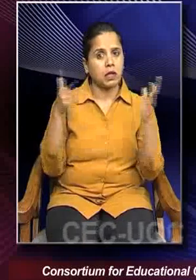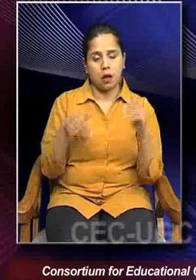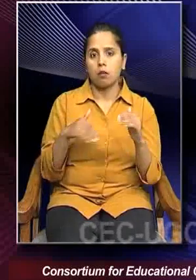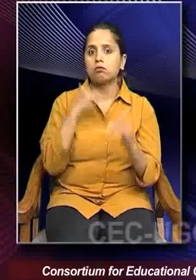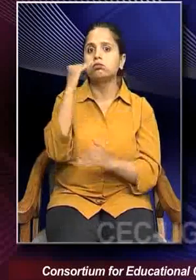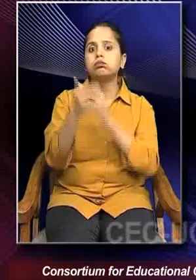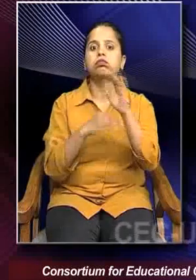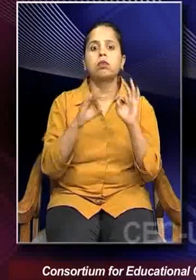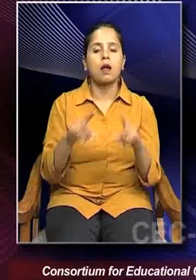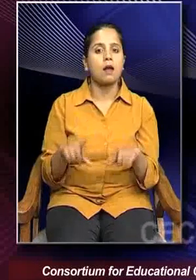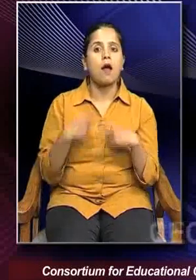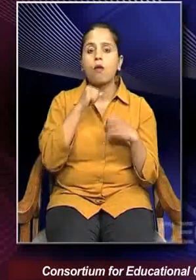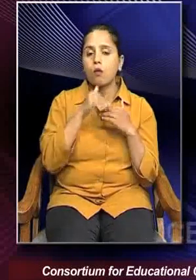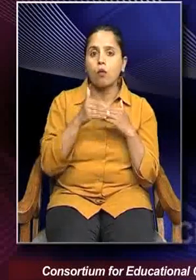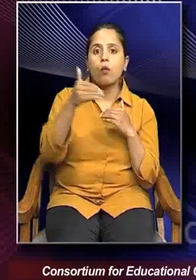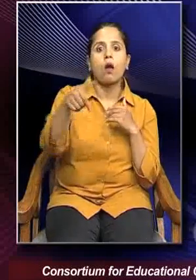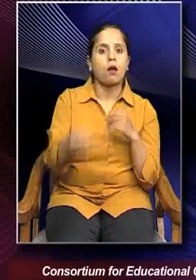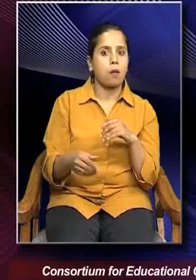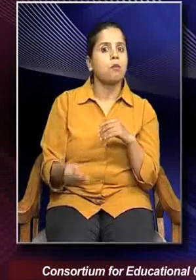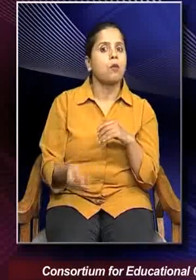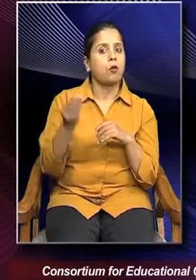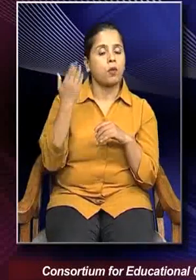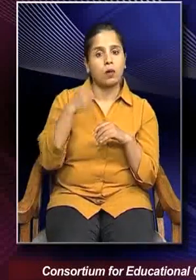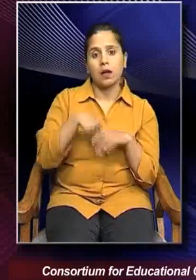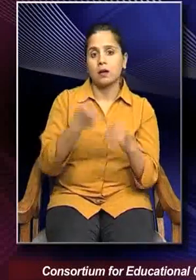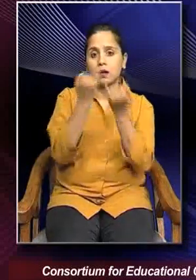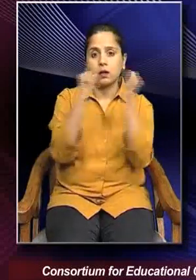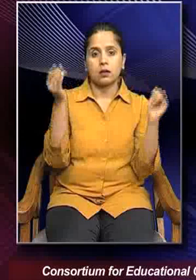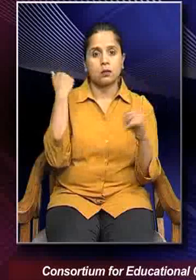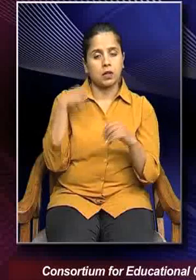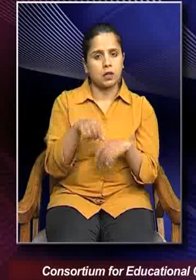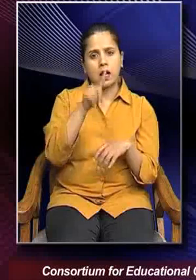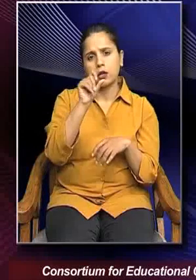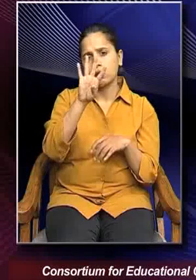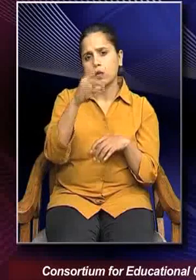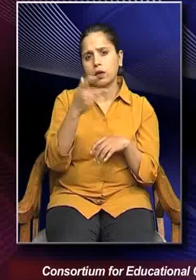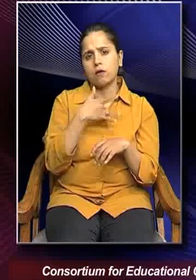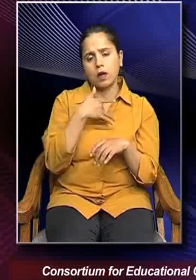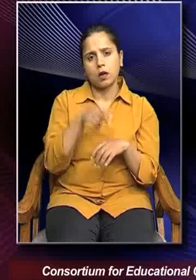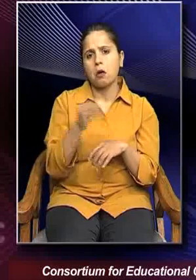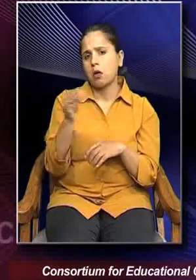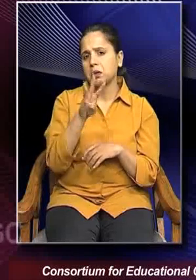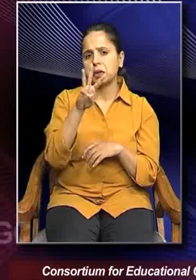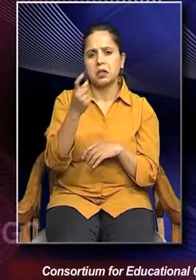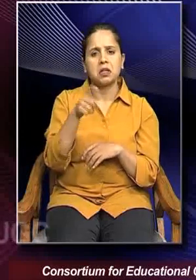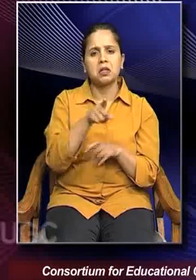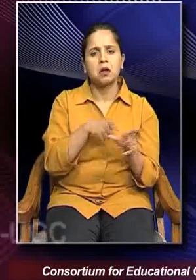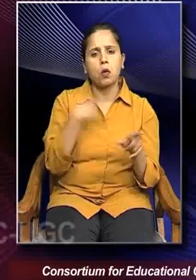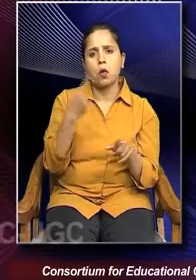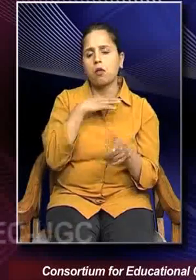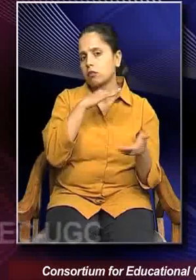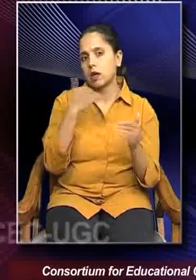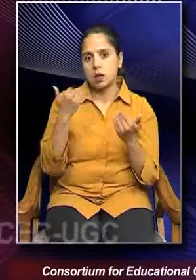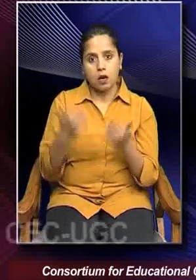progress in the life expectancy, which was at the time of independence around 1947 only about 37 years, which has